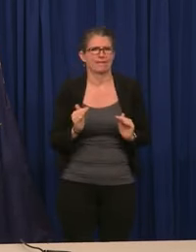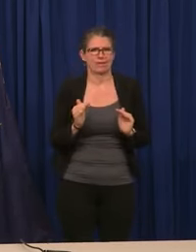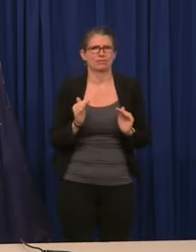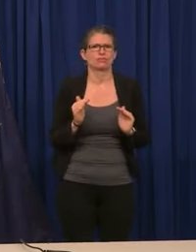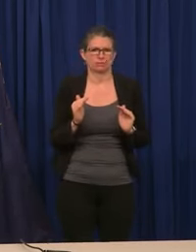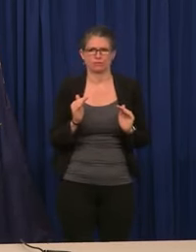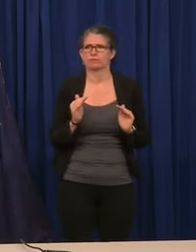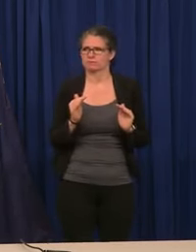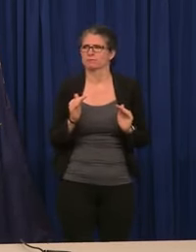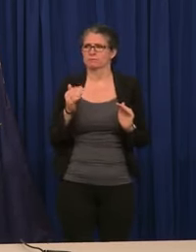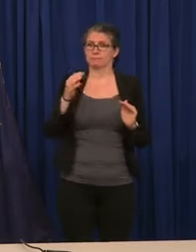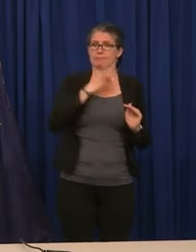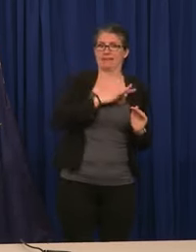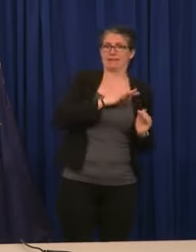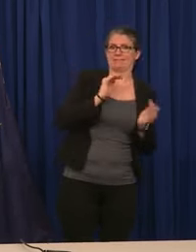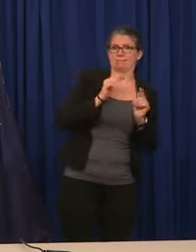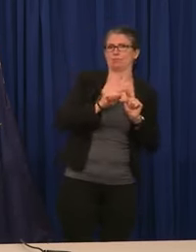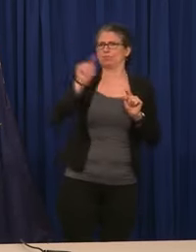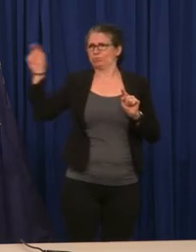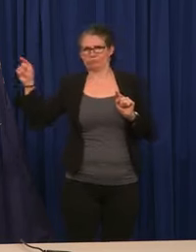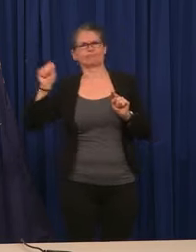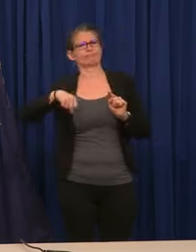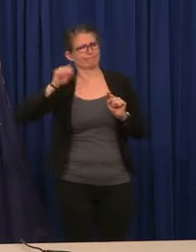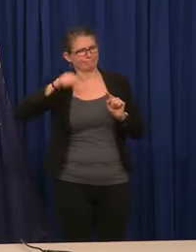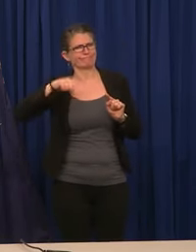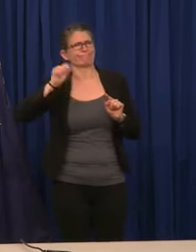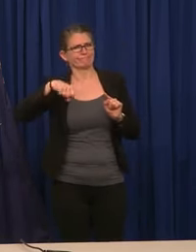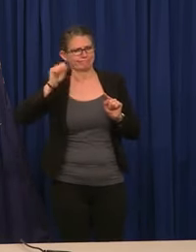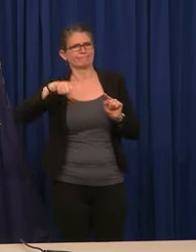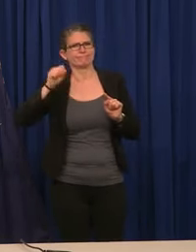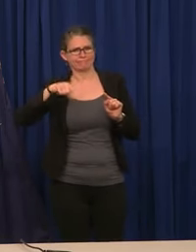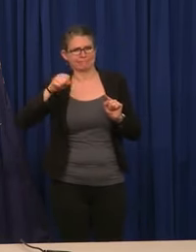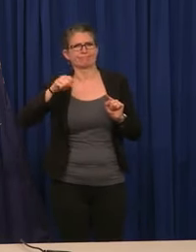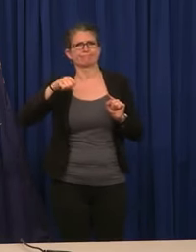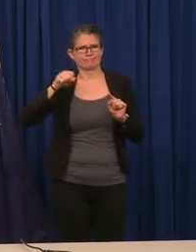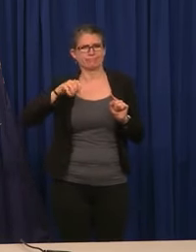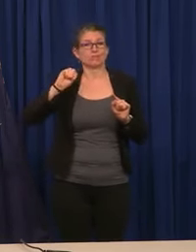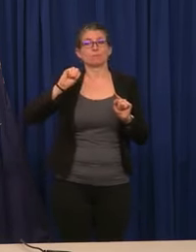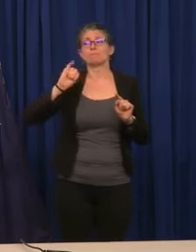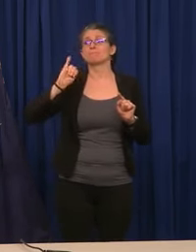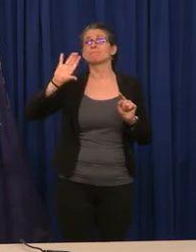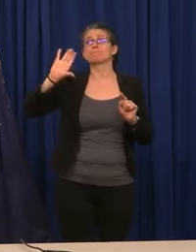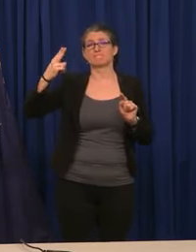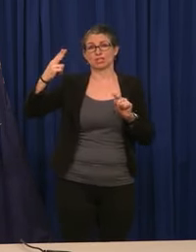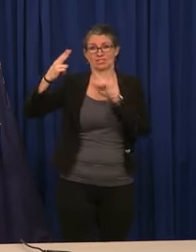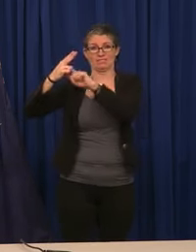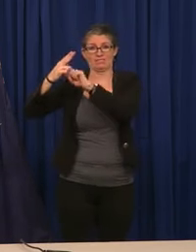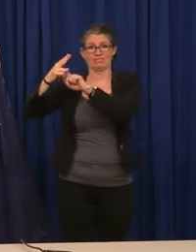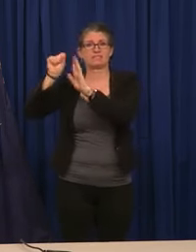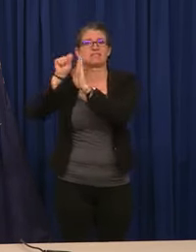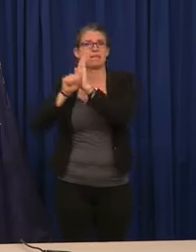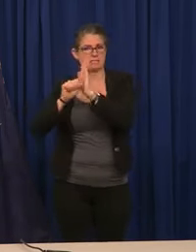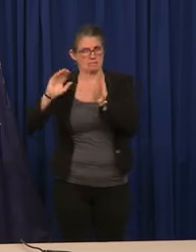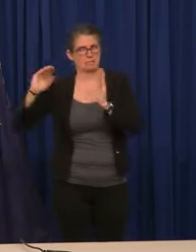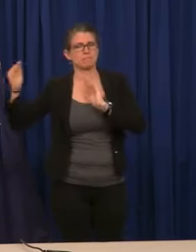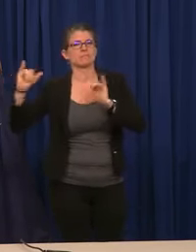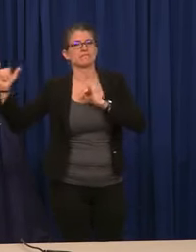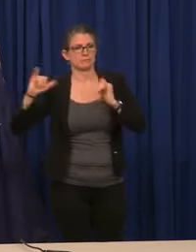profile, as well as somewhat similar age demographics, things like that. So we look to New Hampshire.